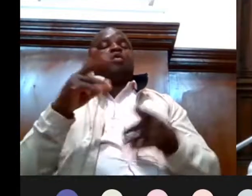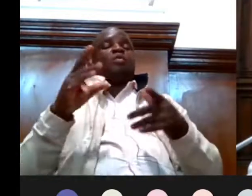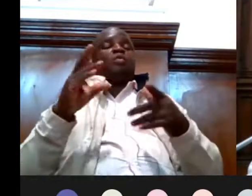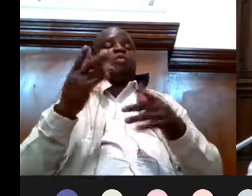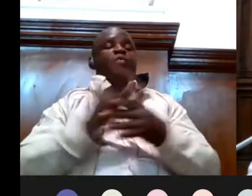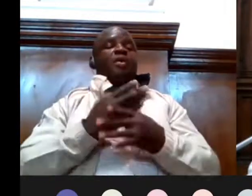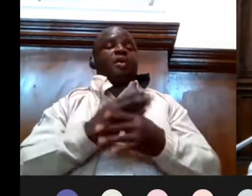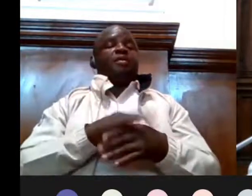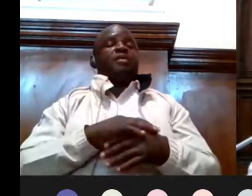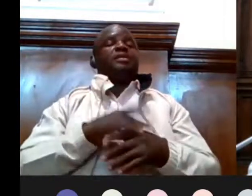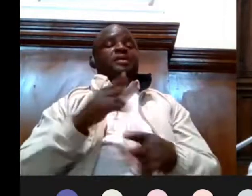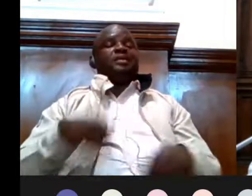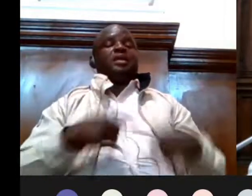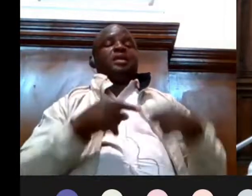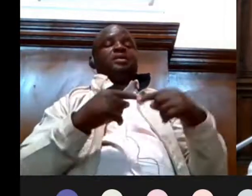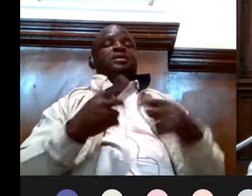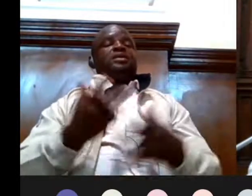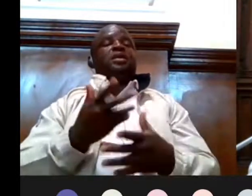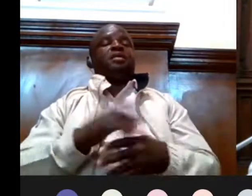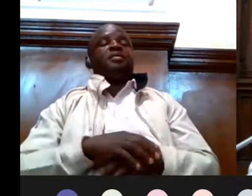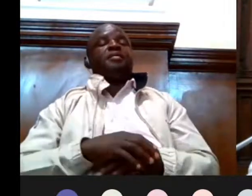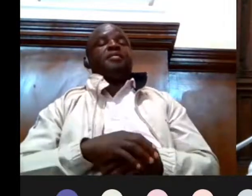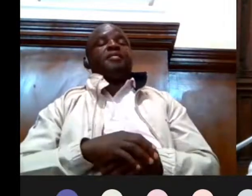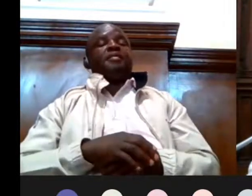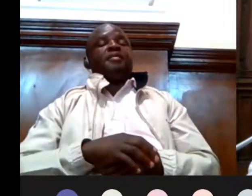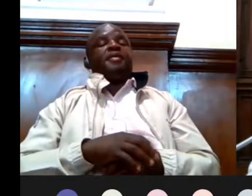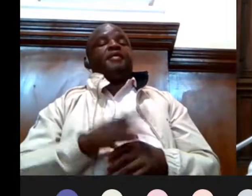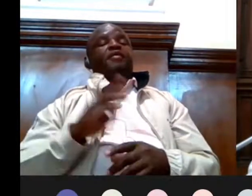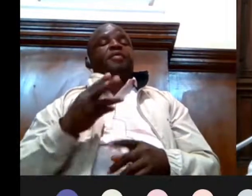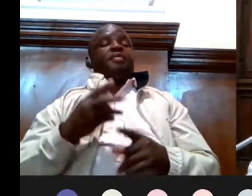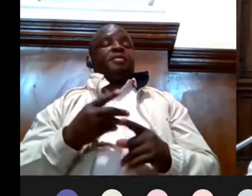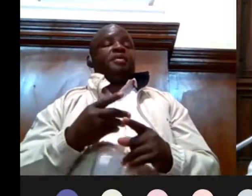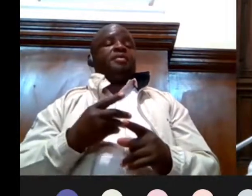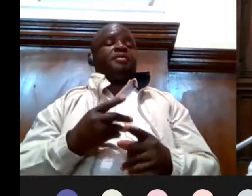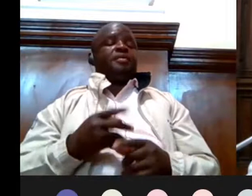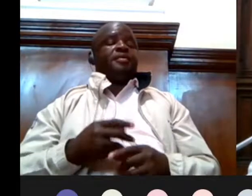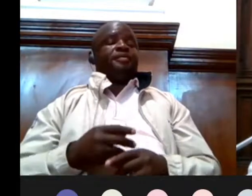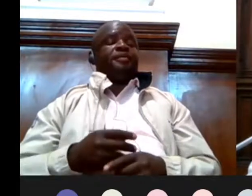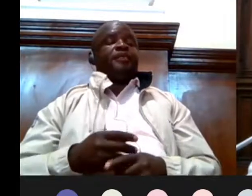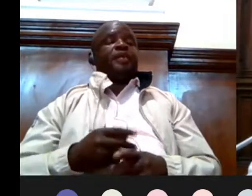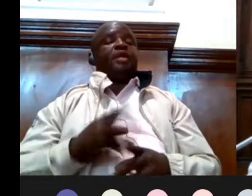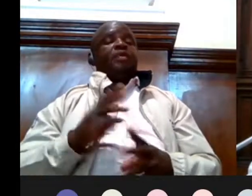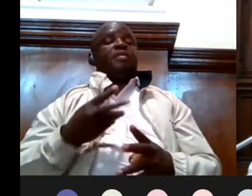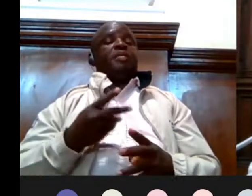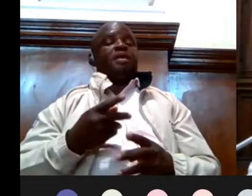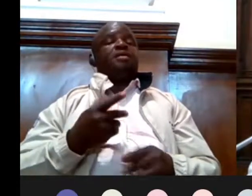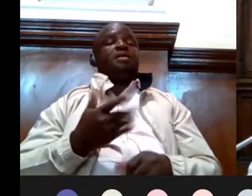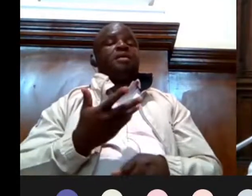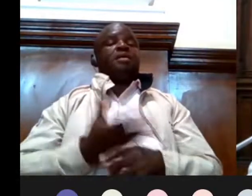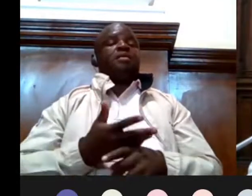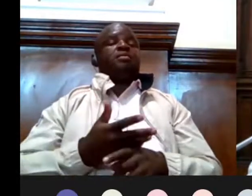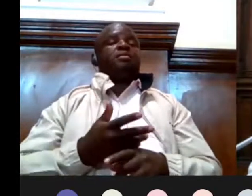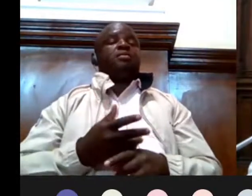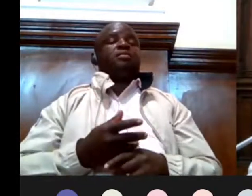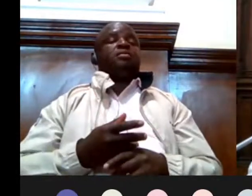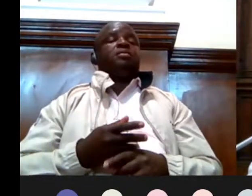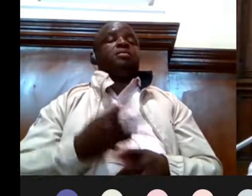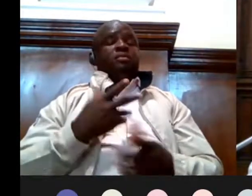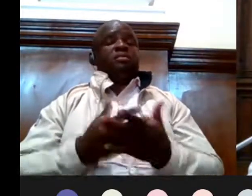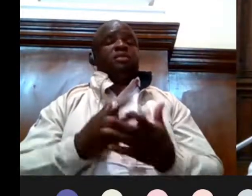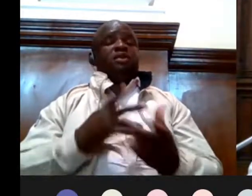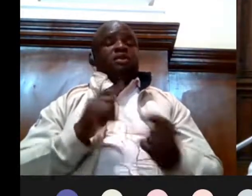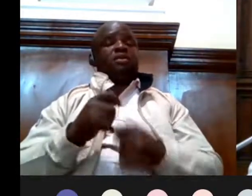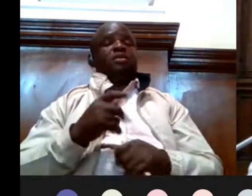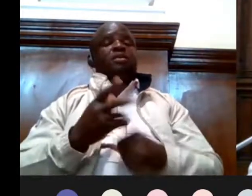are the biggest challenges facing women. In today's world, women are more likely than men to be